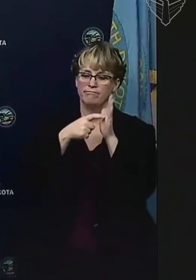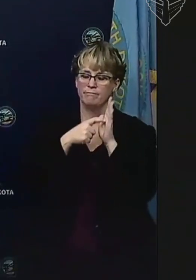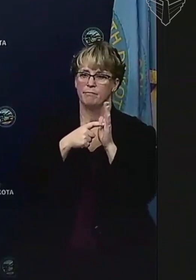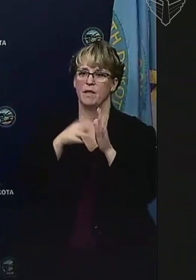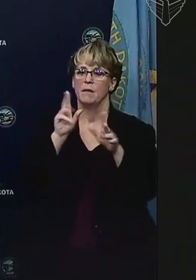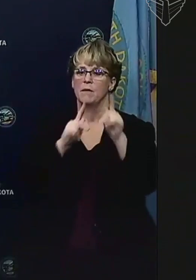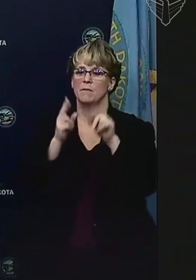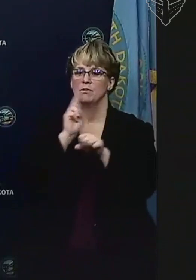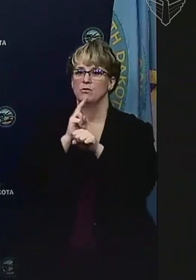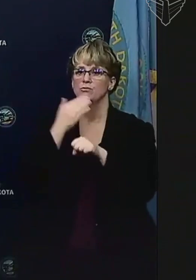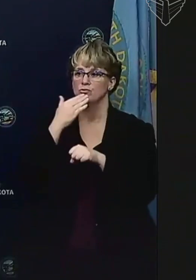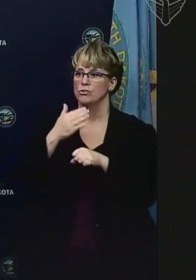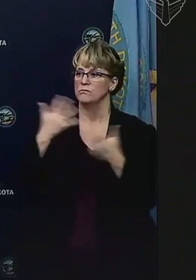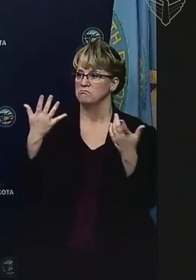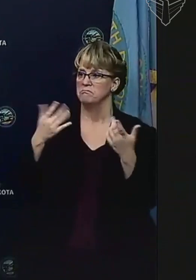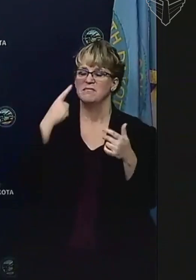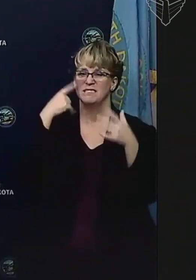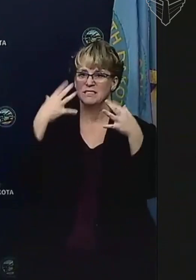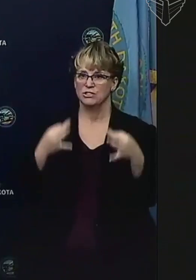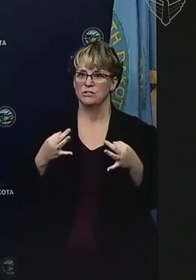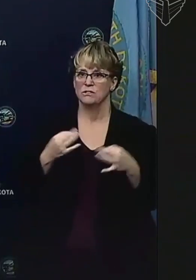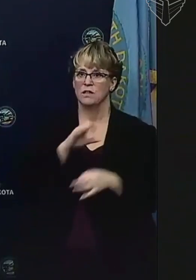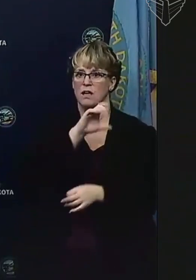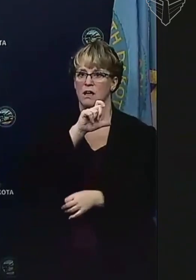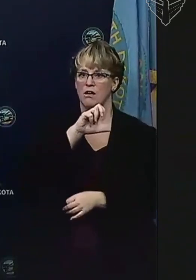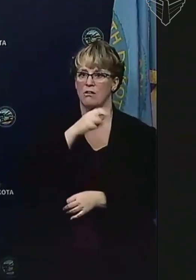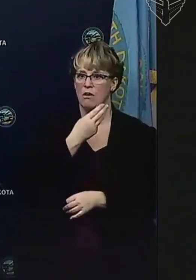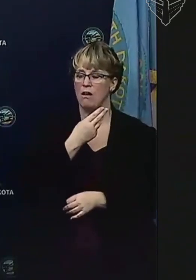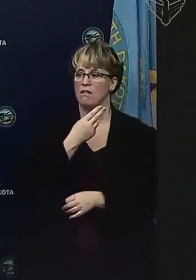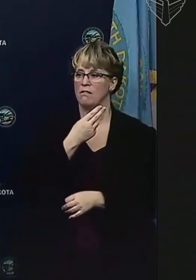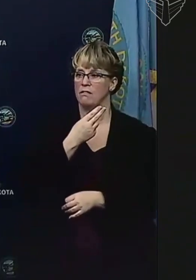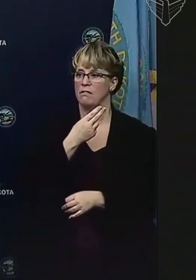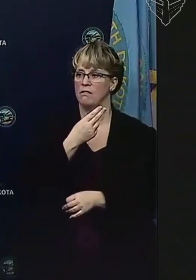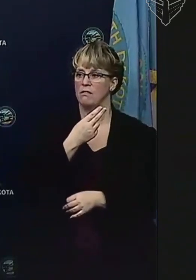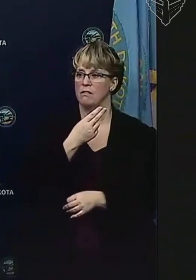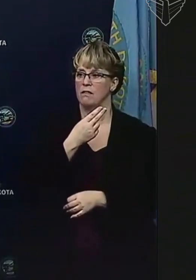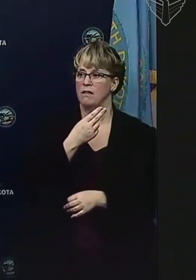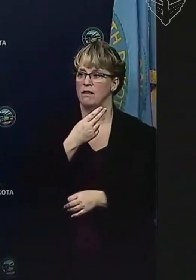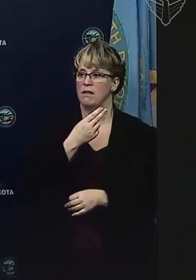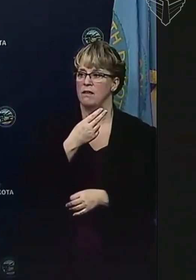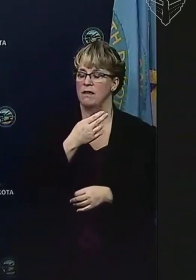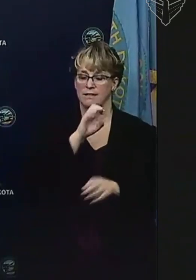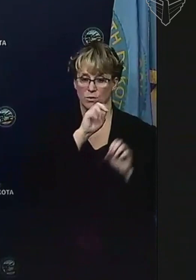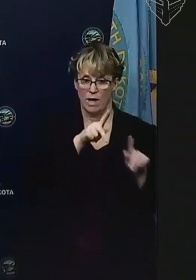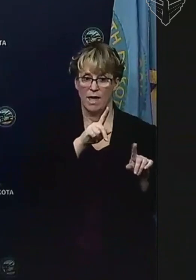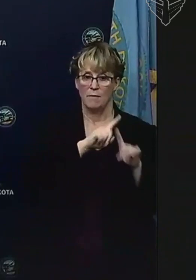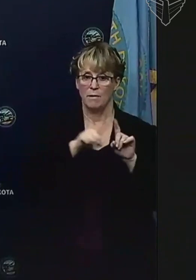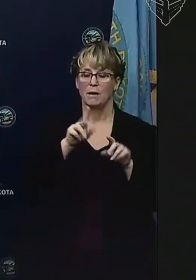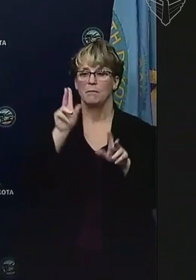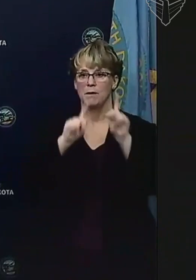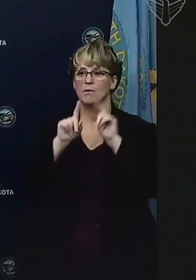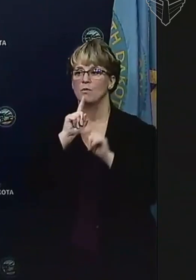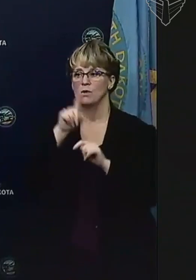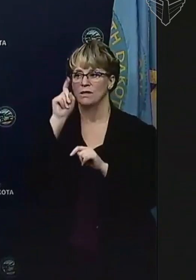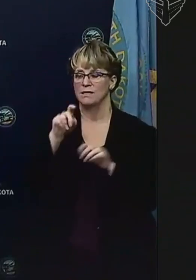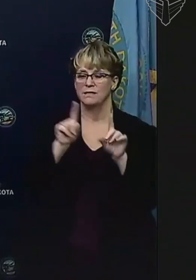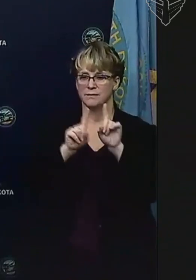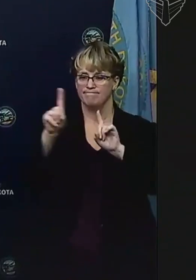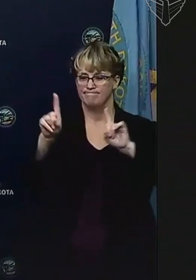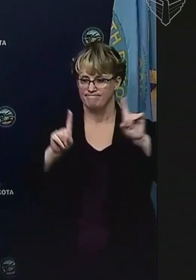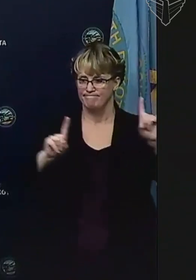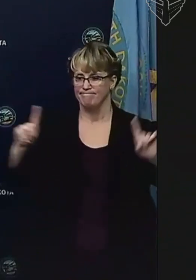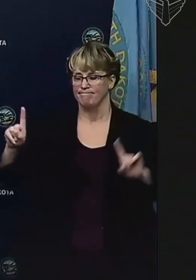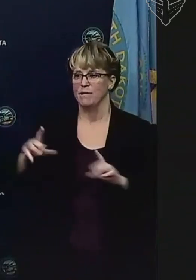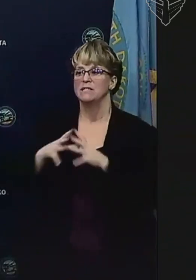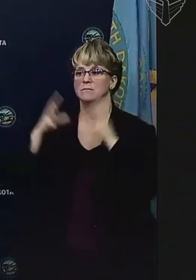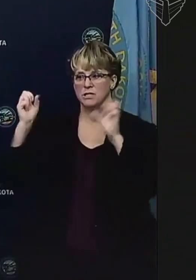good judgment. A cloth mask is no substitute for good social distancing, and so people really have to stay away from other folks as